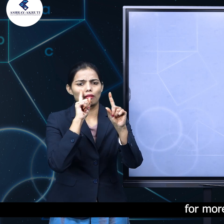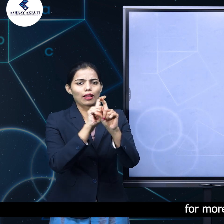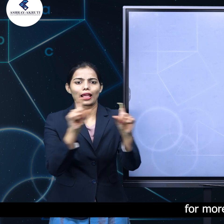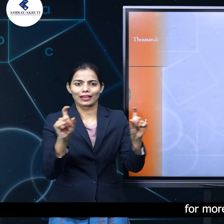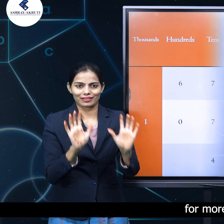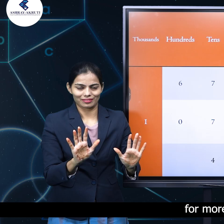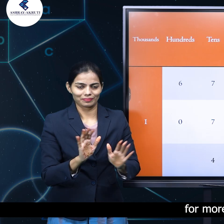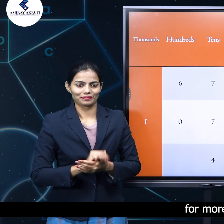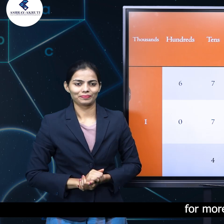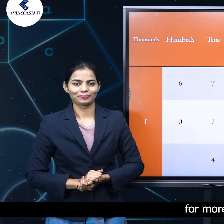clarity.